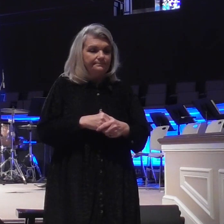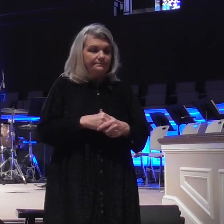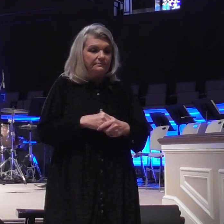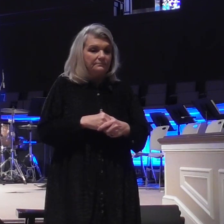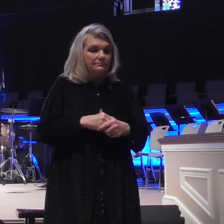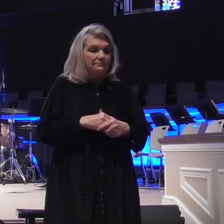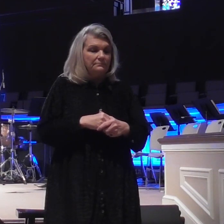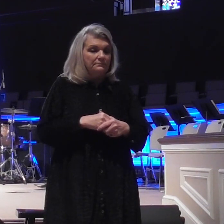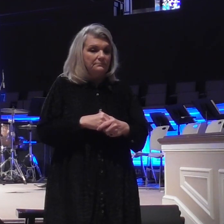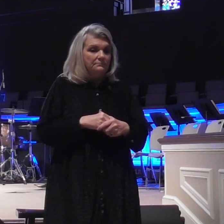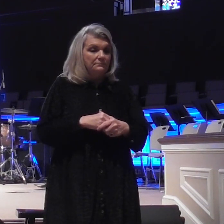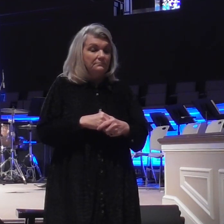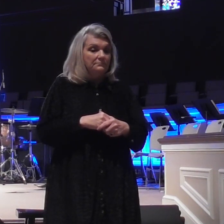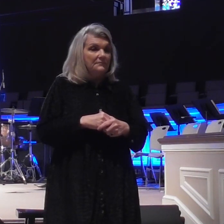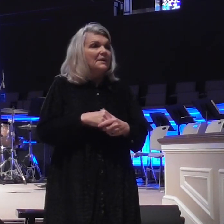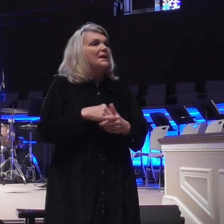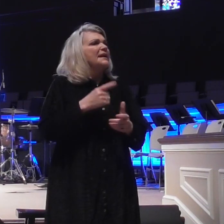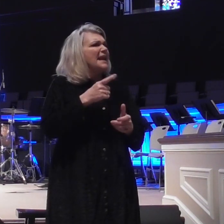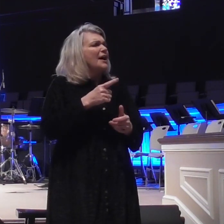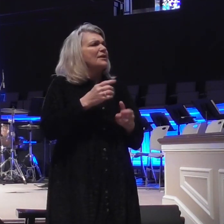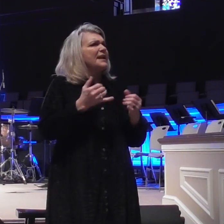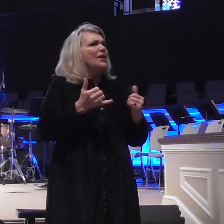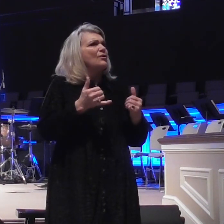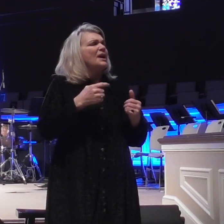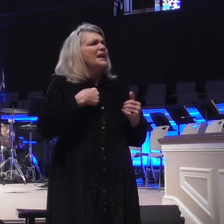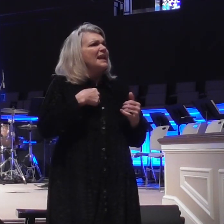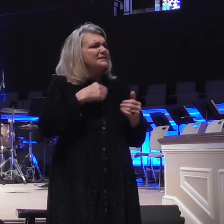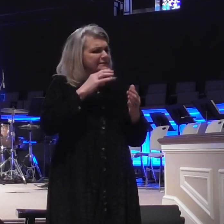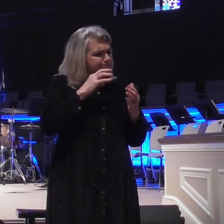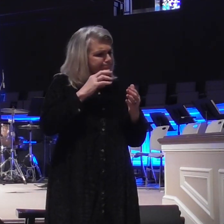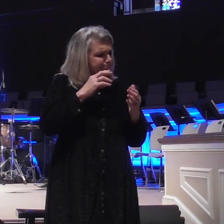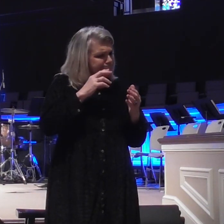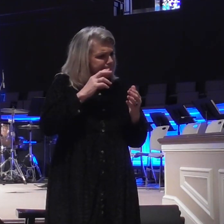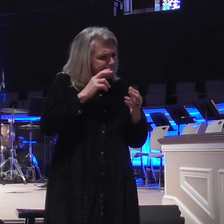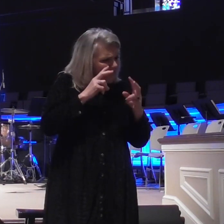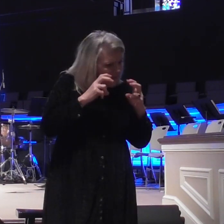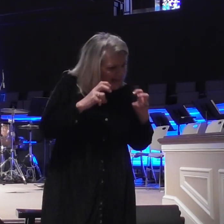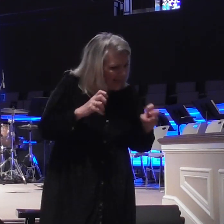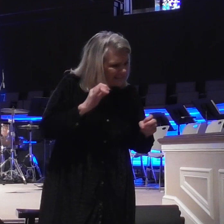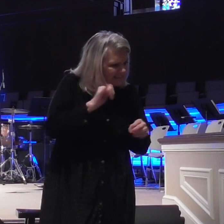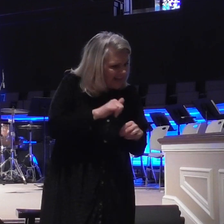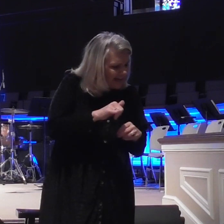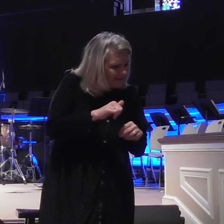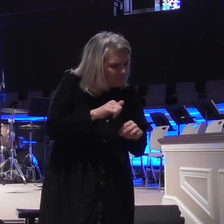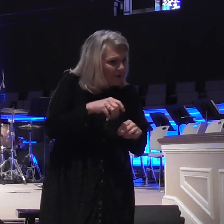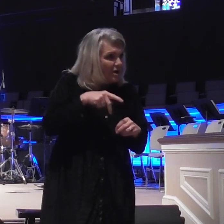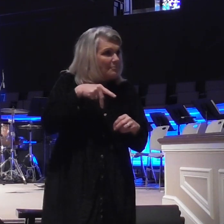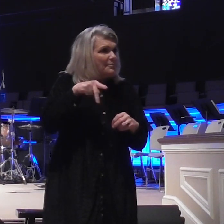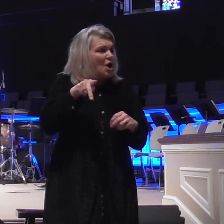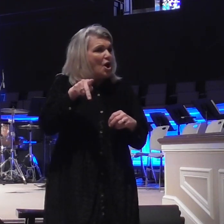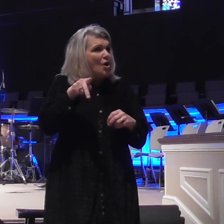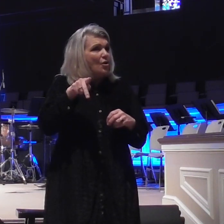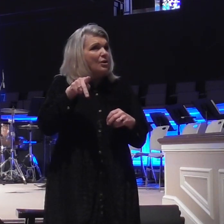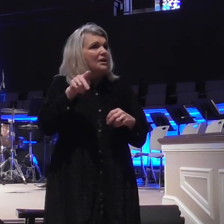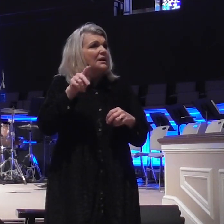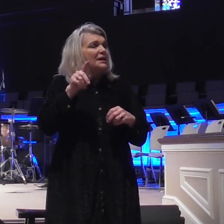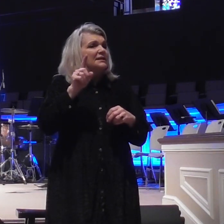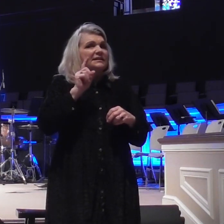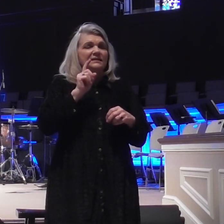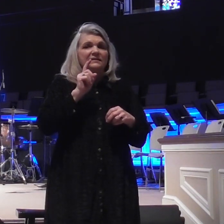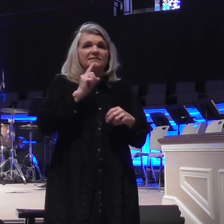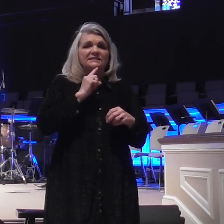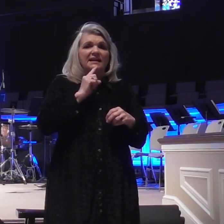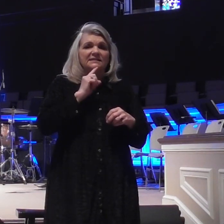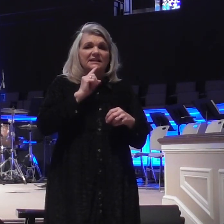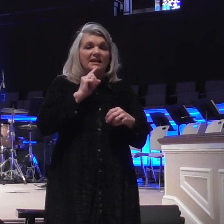want to do with you this morning is I want to take Paul's argument about the body, his instruction and truth about the body, and apply it